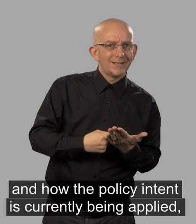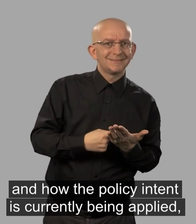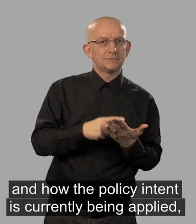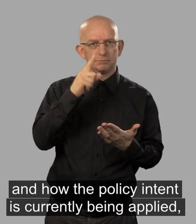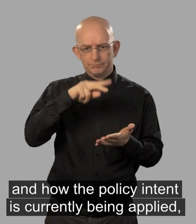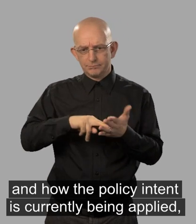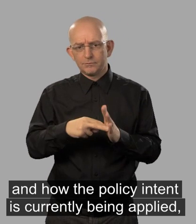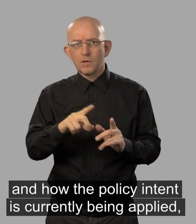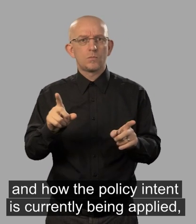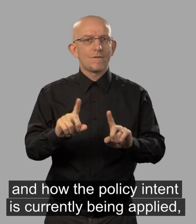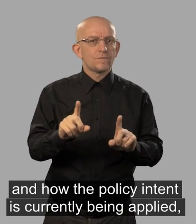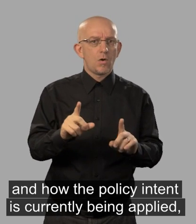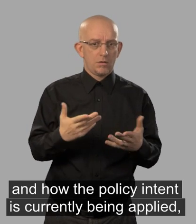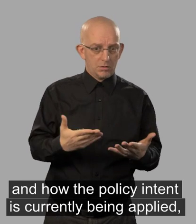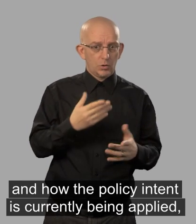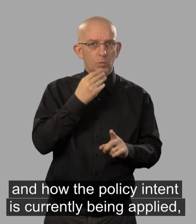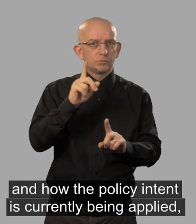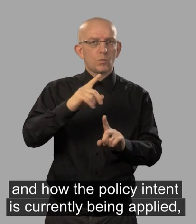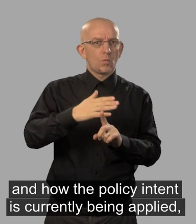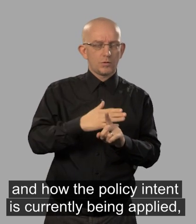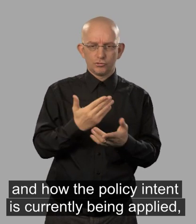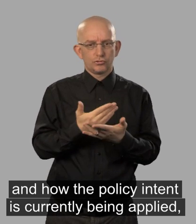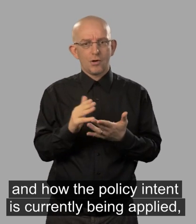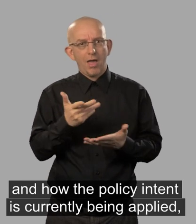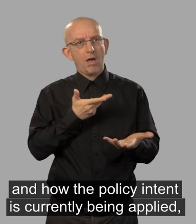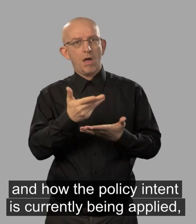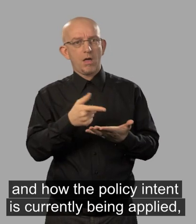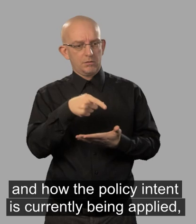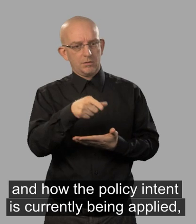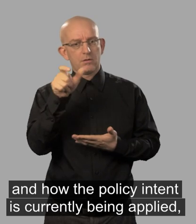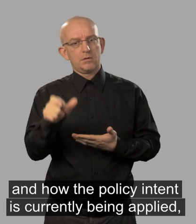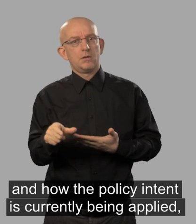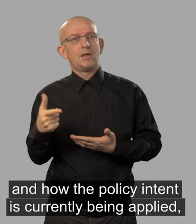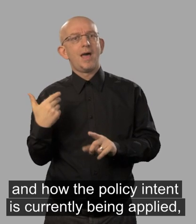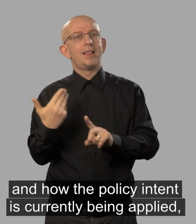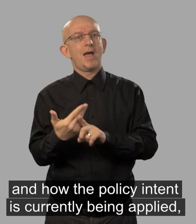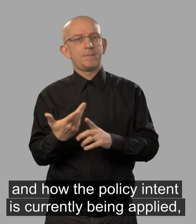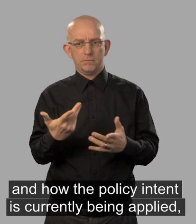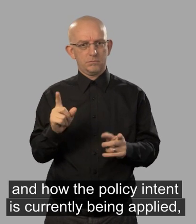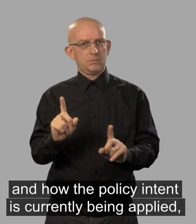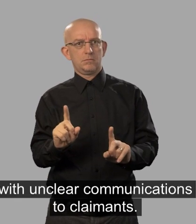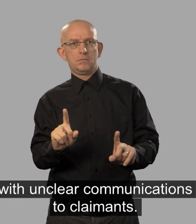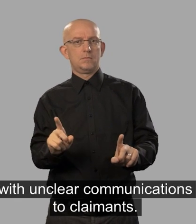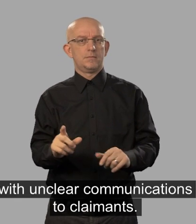And how the policy intent is currently being applied, with unclear communications to